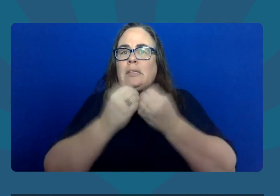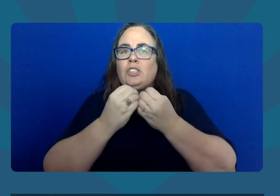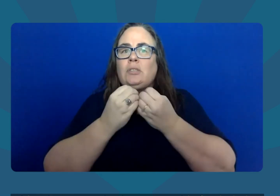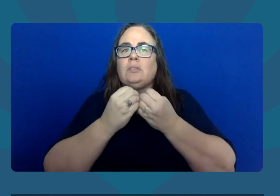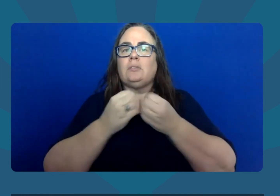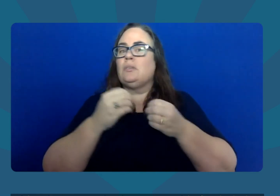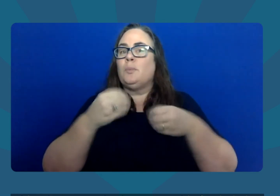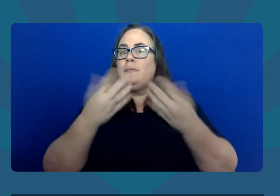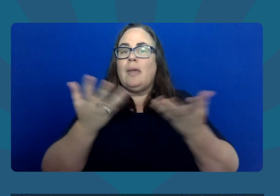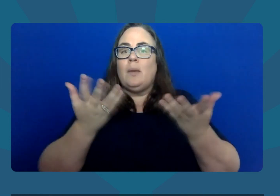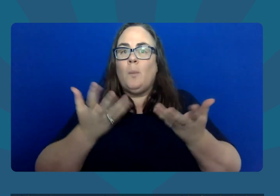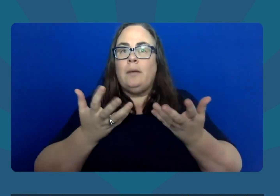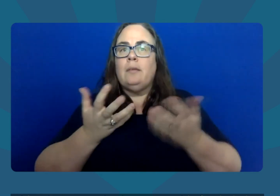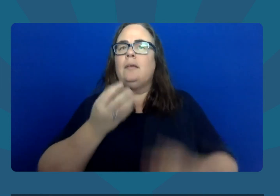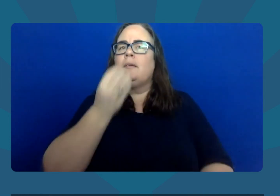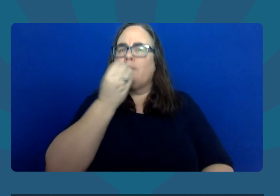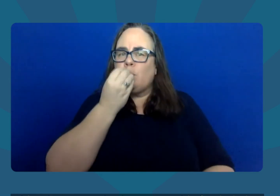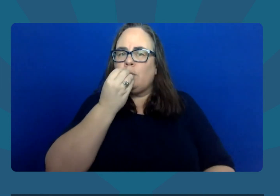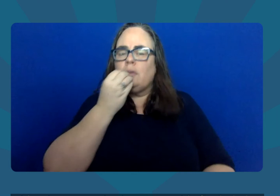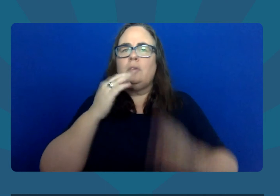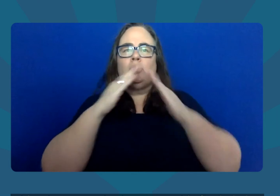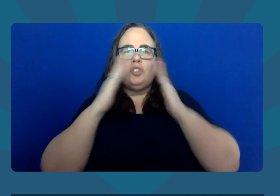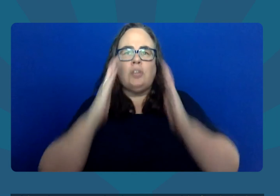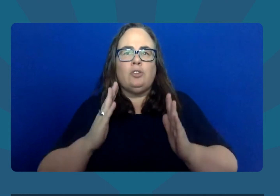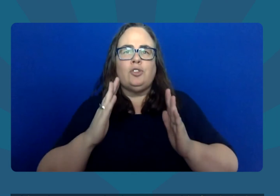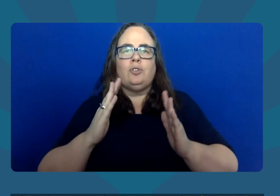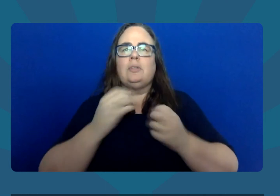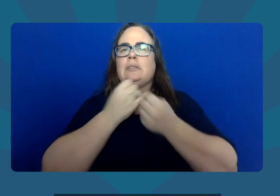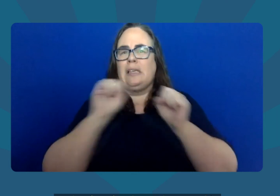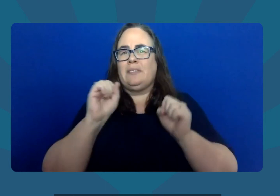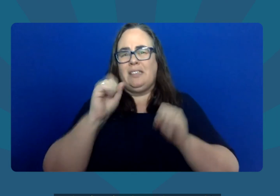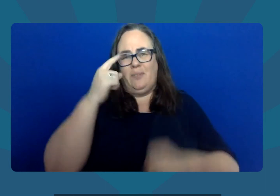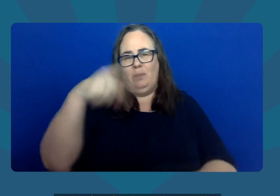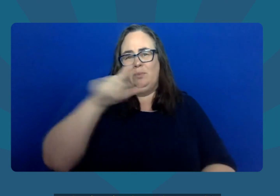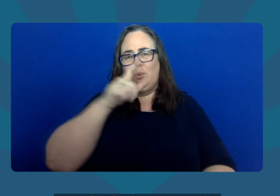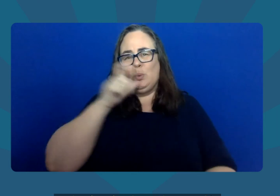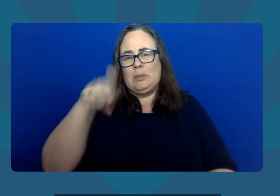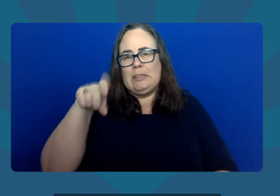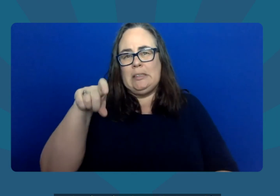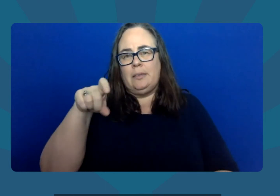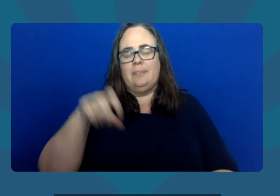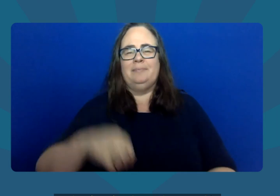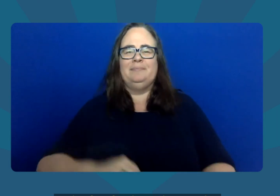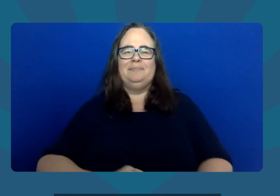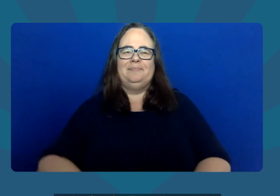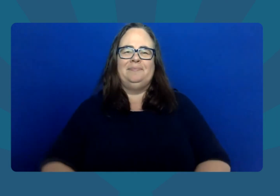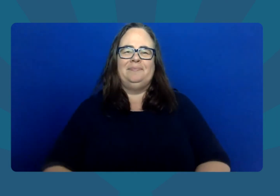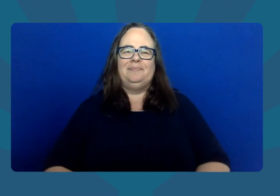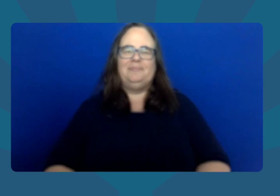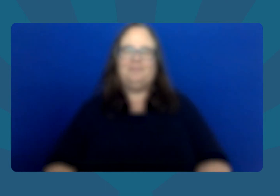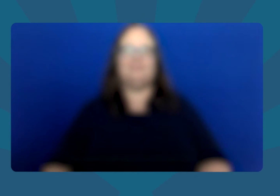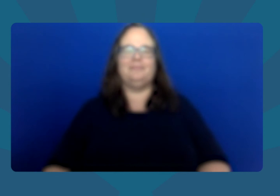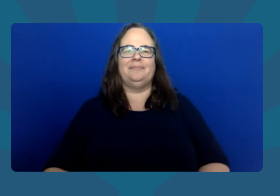private organizations to provide food, shelter, and safety for those that need it.